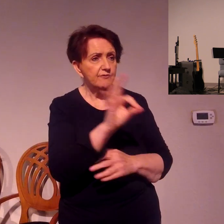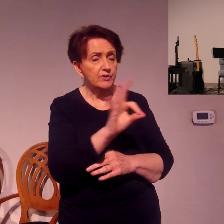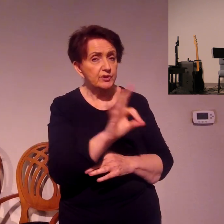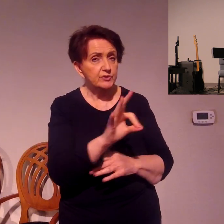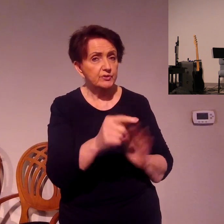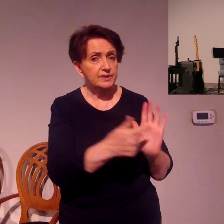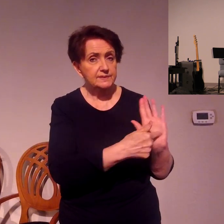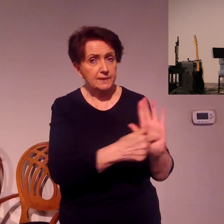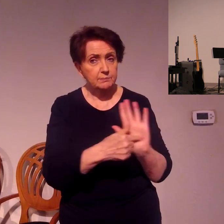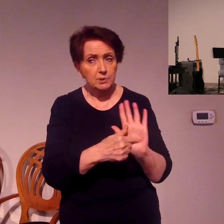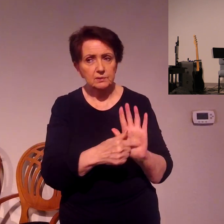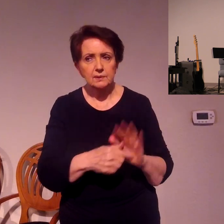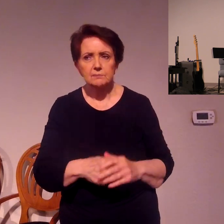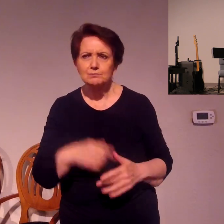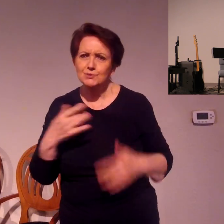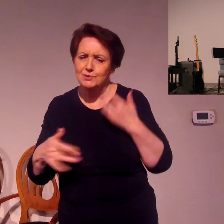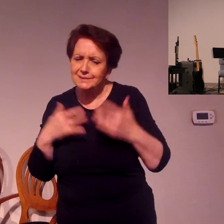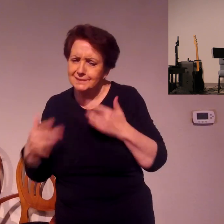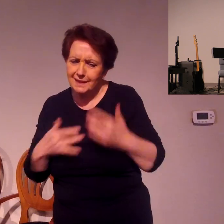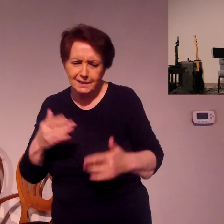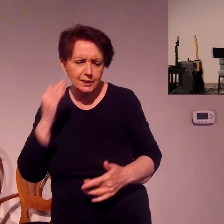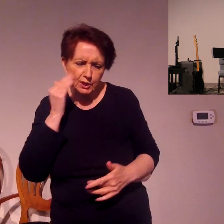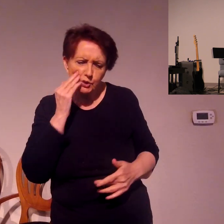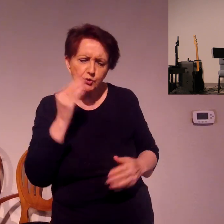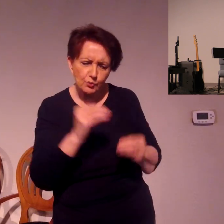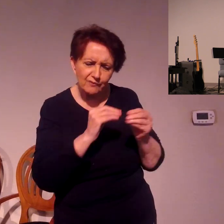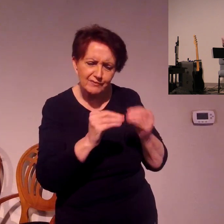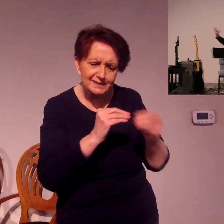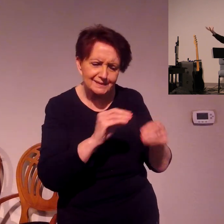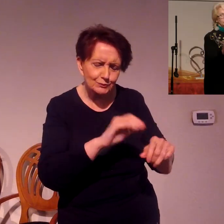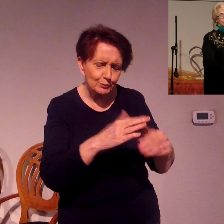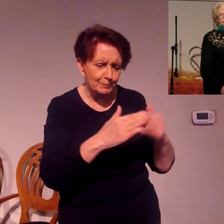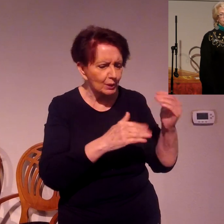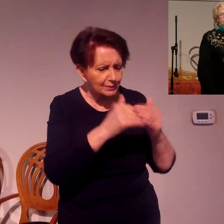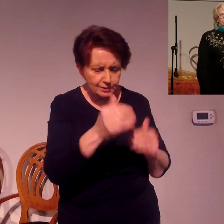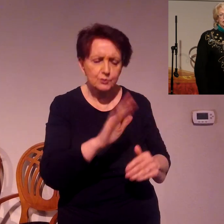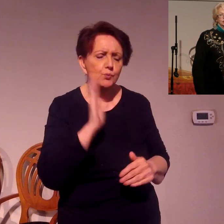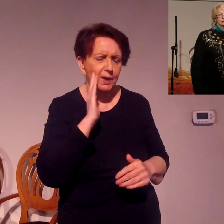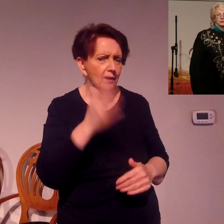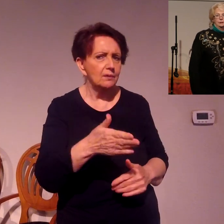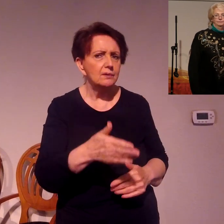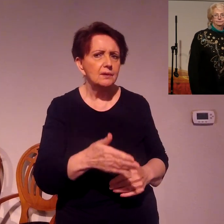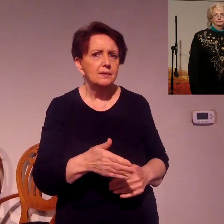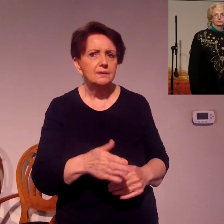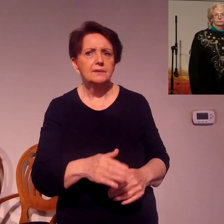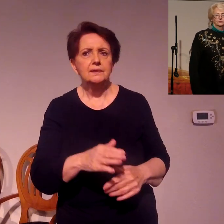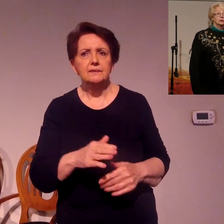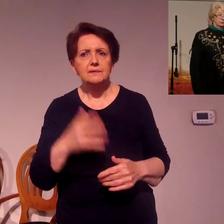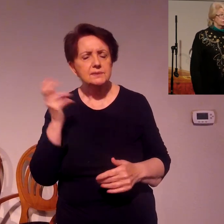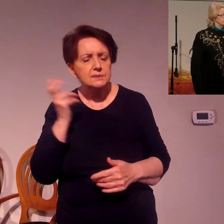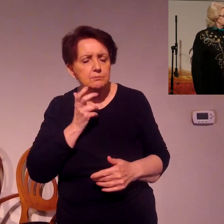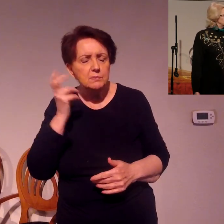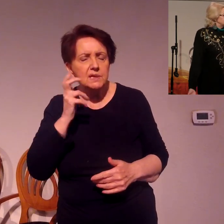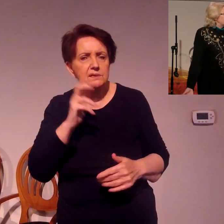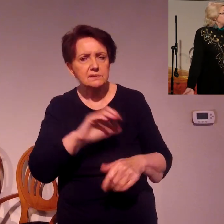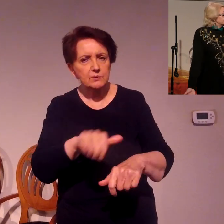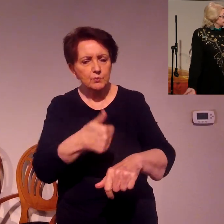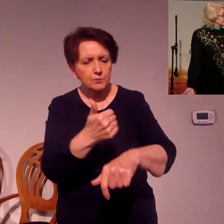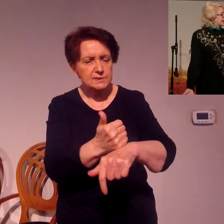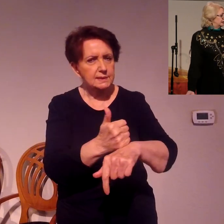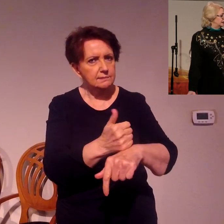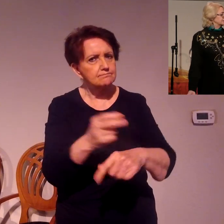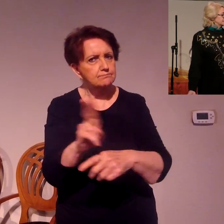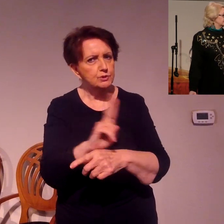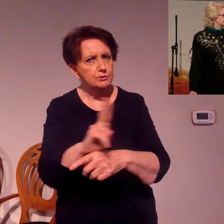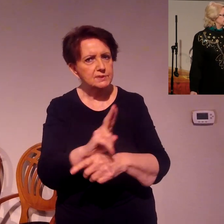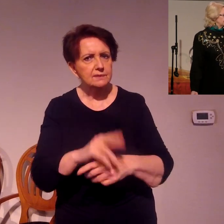cheerlead. Great, I'm so excited. I know you're going to put that together, and it's going to be amazing when we put it up and we get to use it. Do you see how